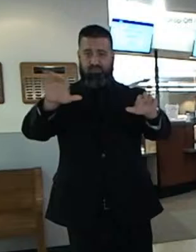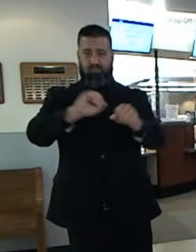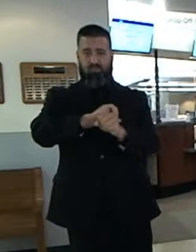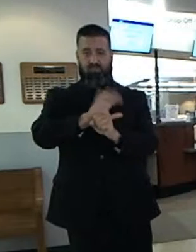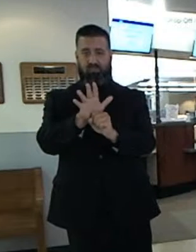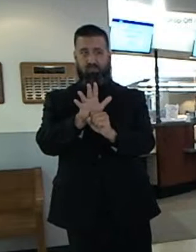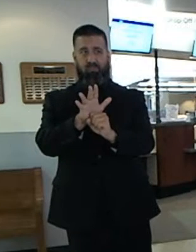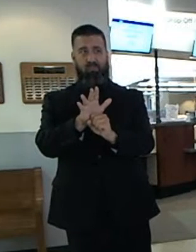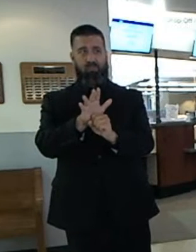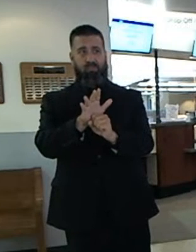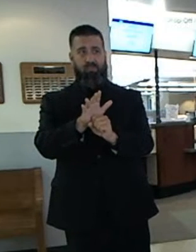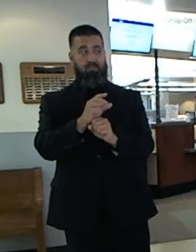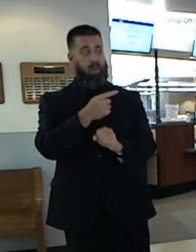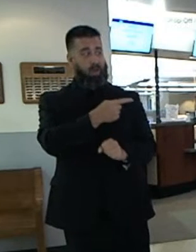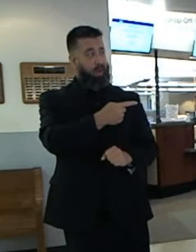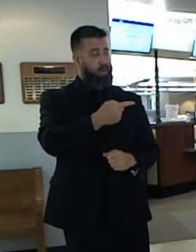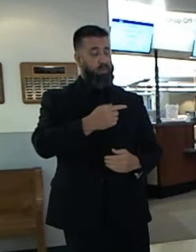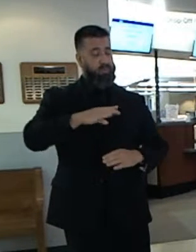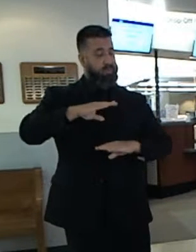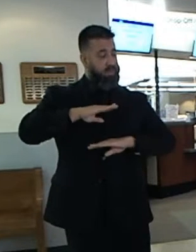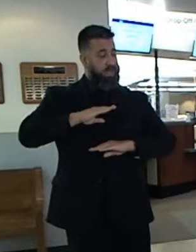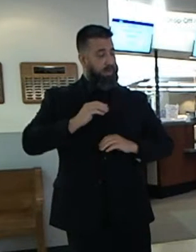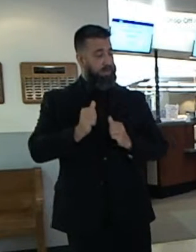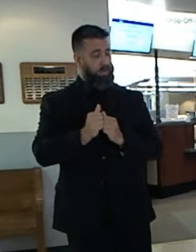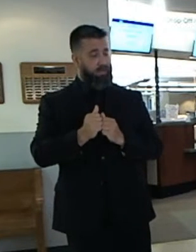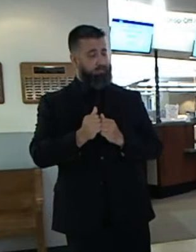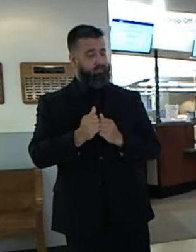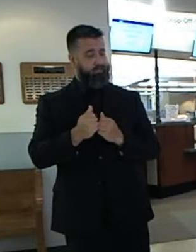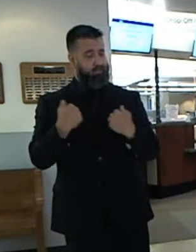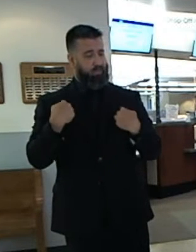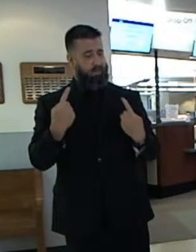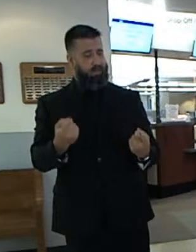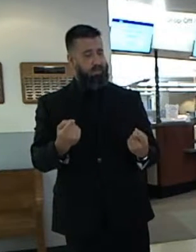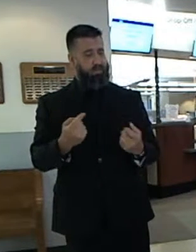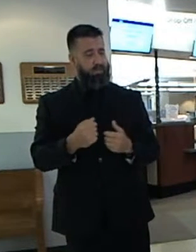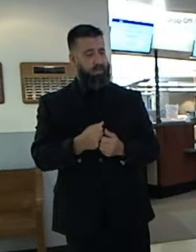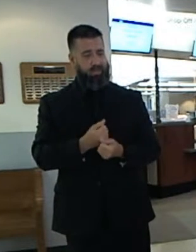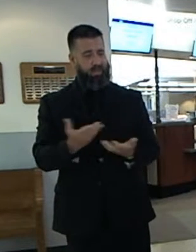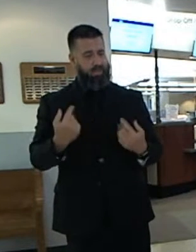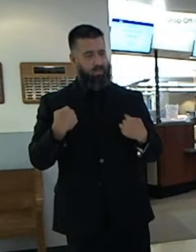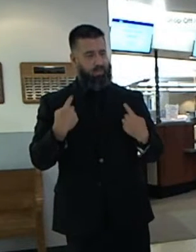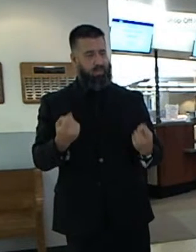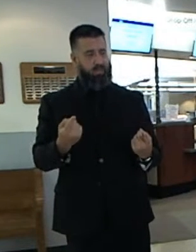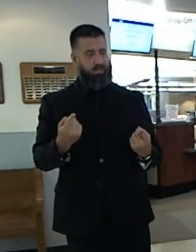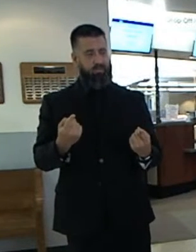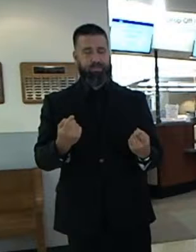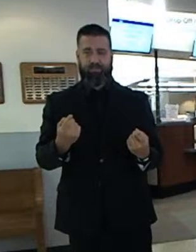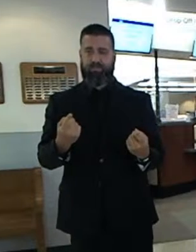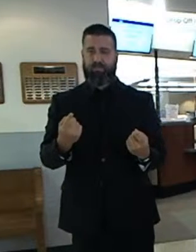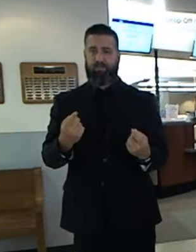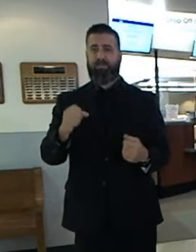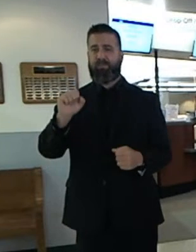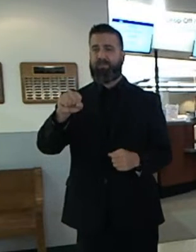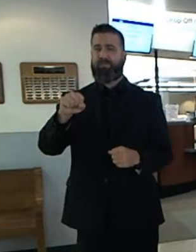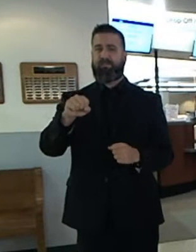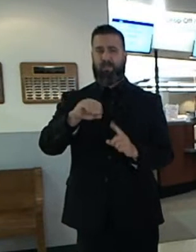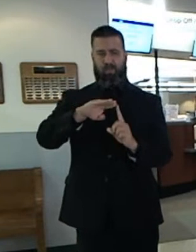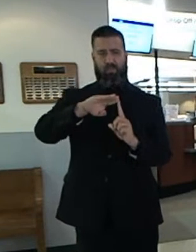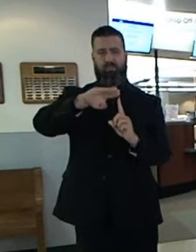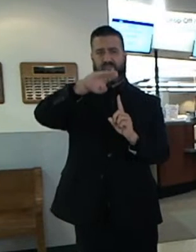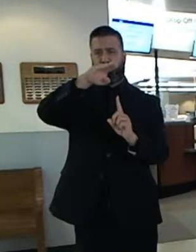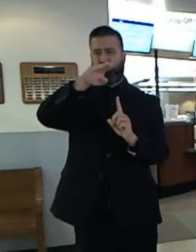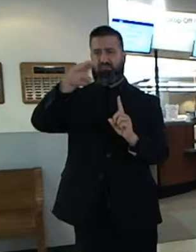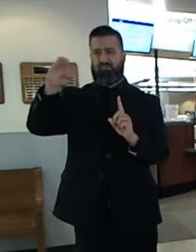with how things have gone so far with what you put in place a couple weeks ago? Well, the number of cases is flattening out